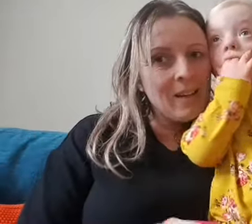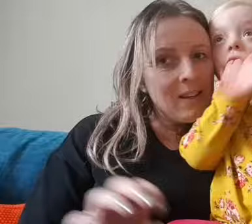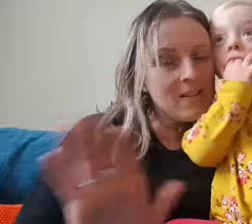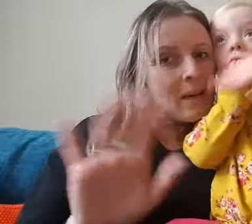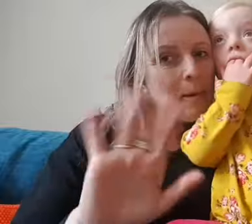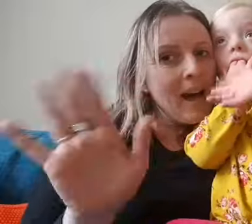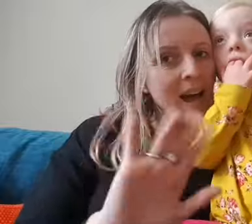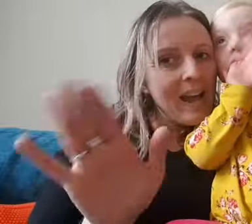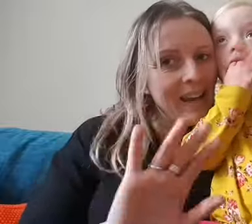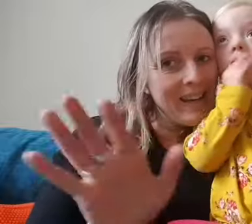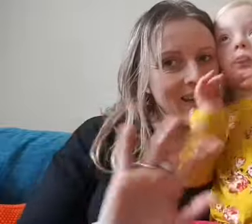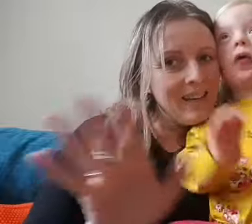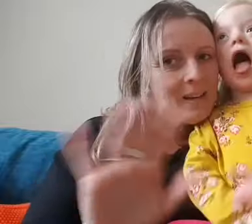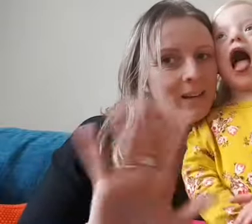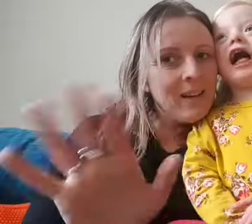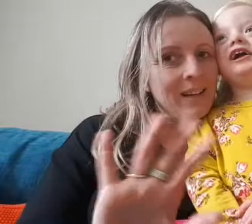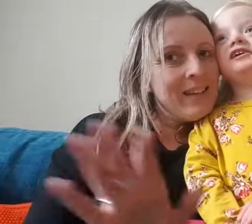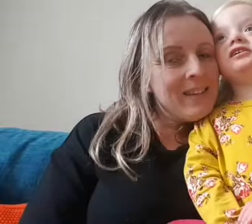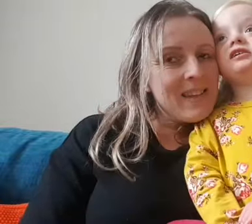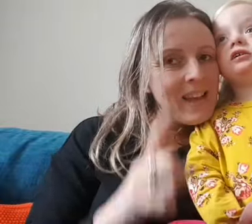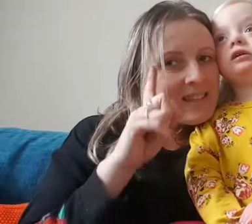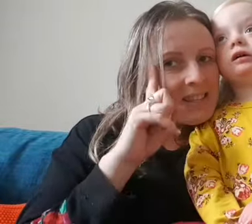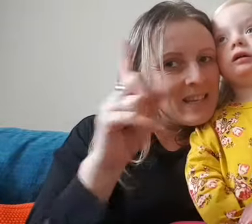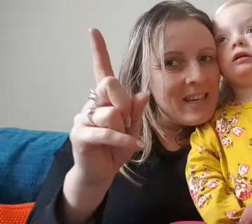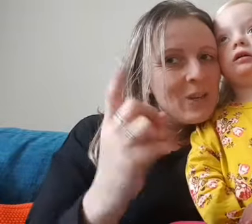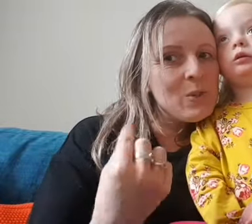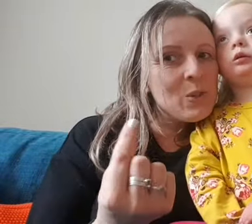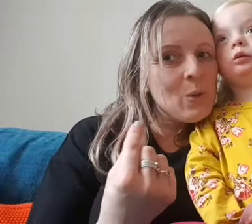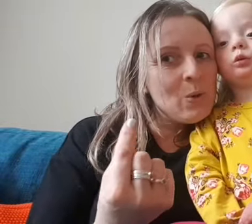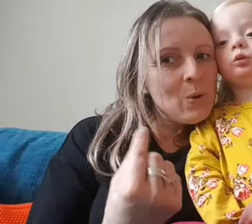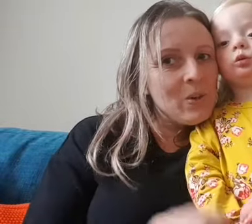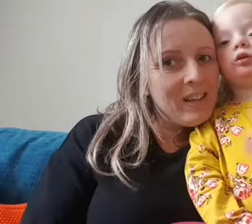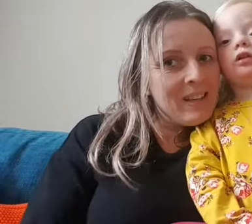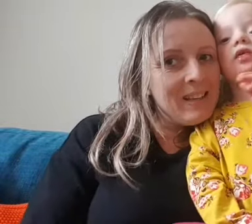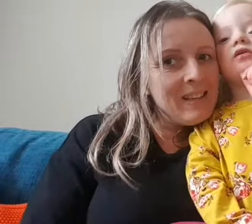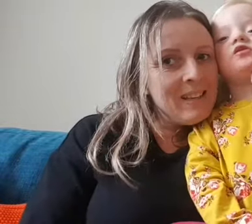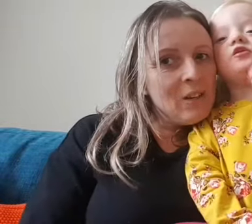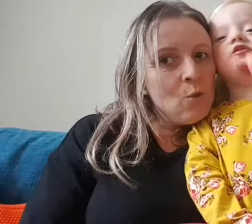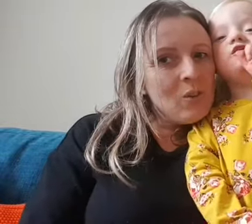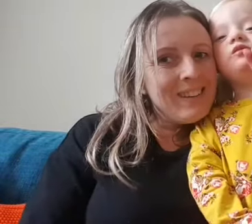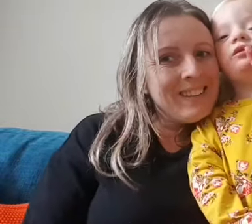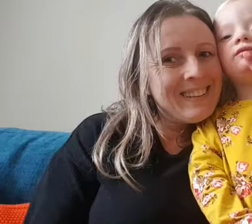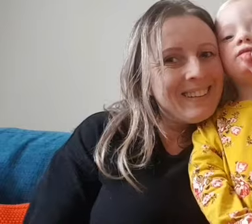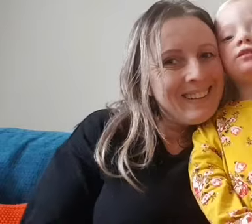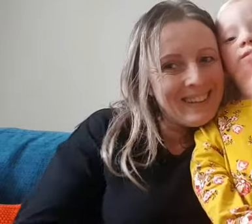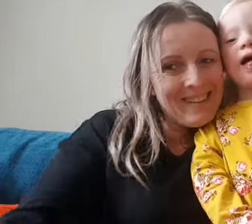Say bye. Bye. Say see you soon. Bye.